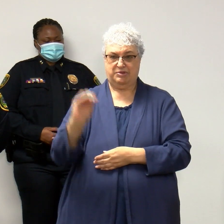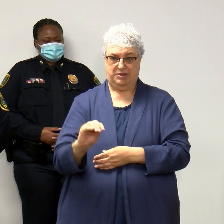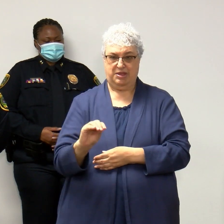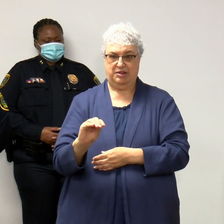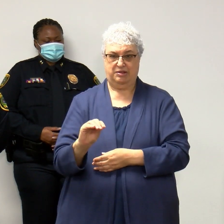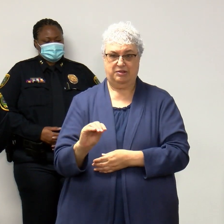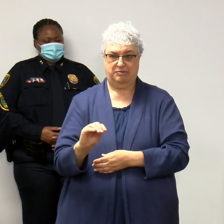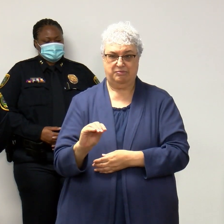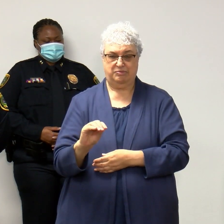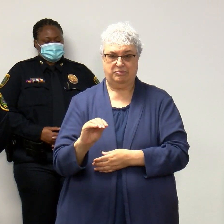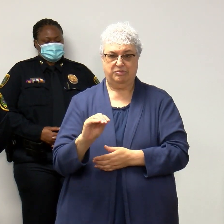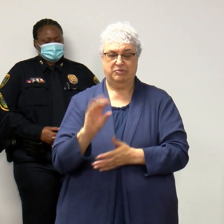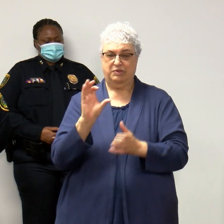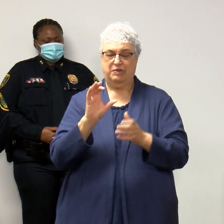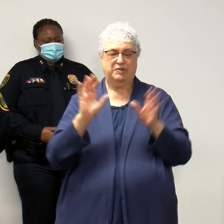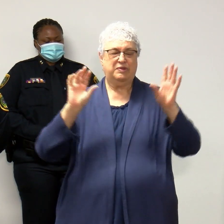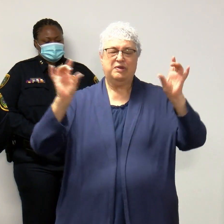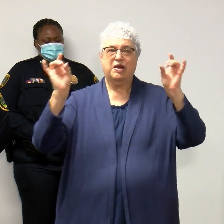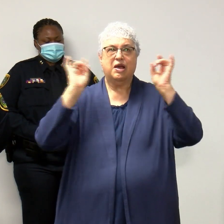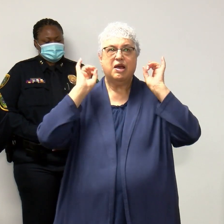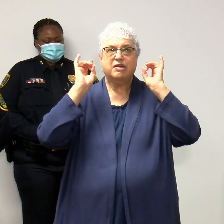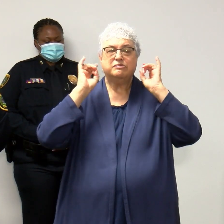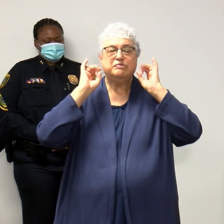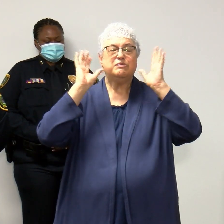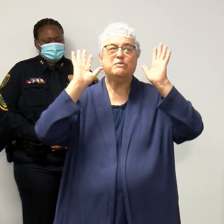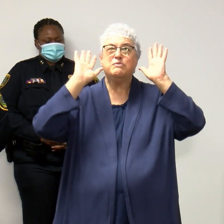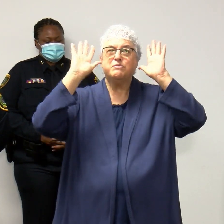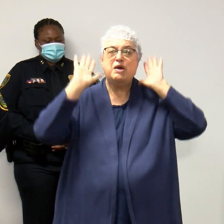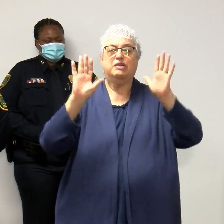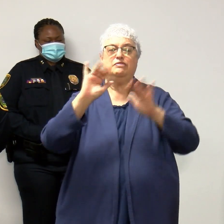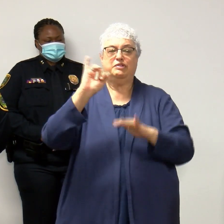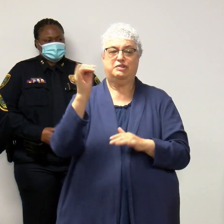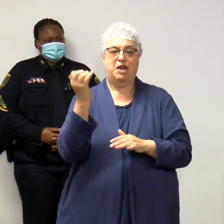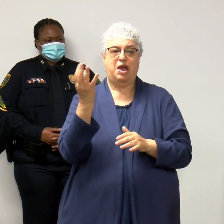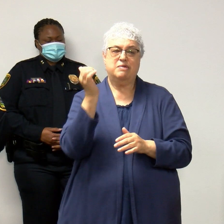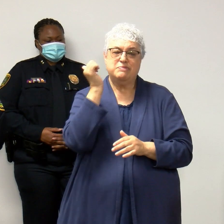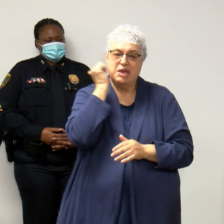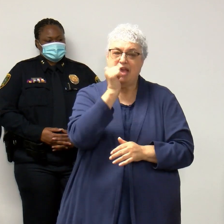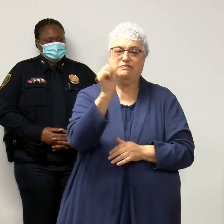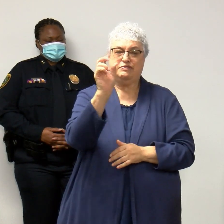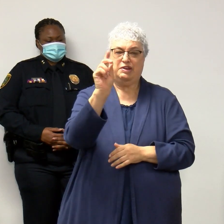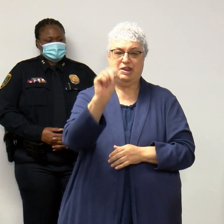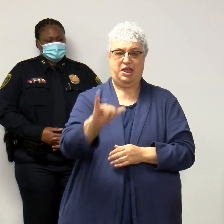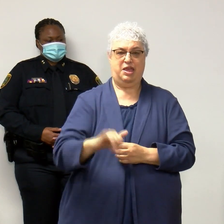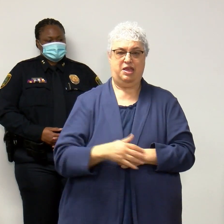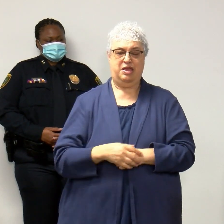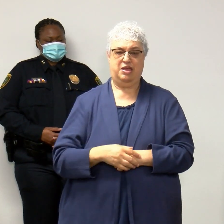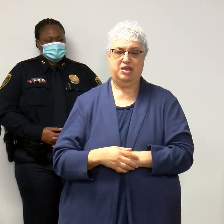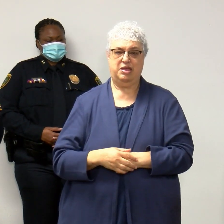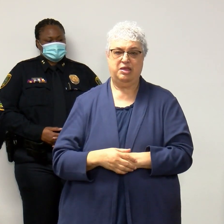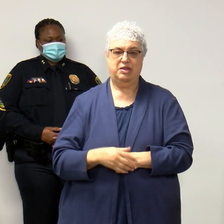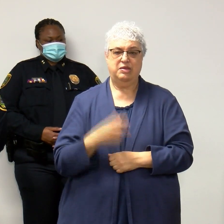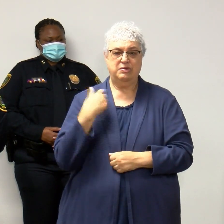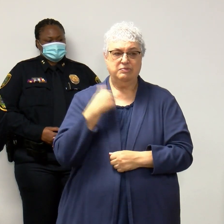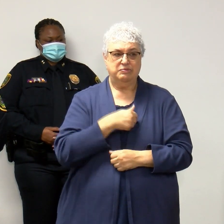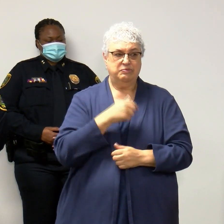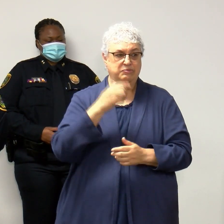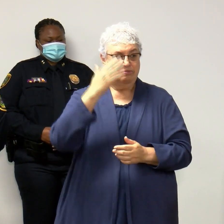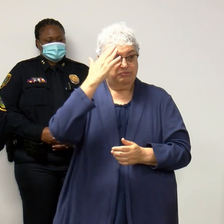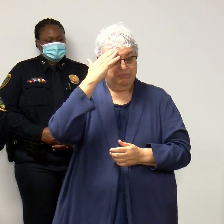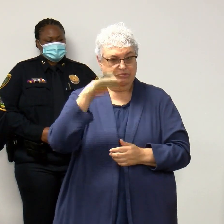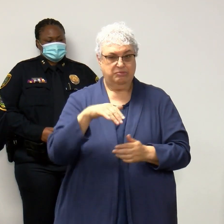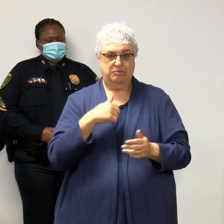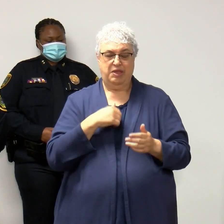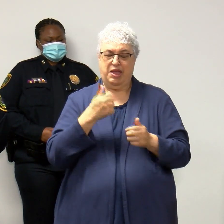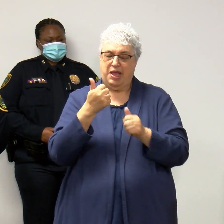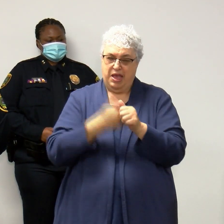99.9% of them do an incredible job each and every day. We fully recognize that they